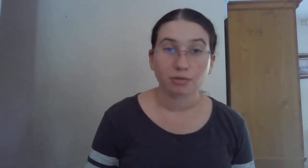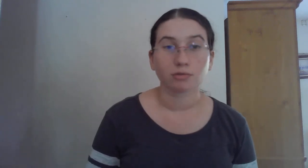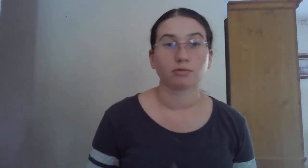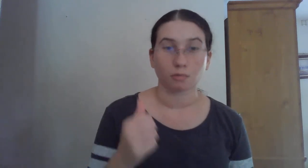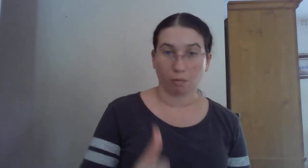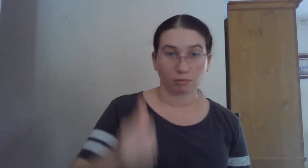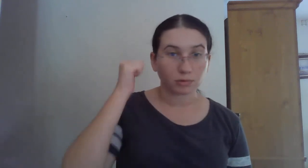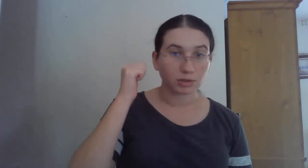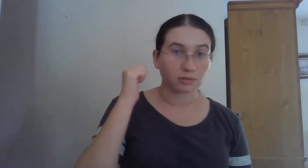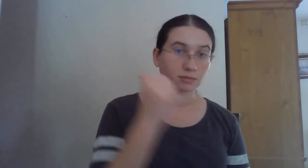Refuse, won't.